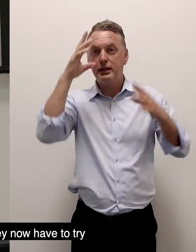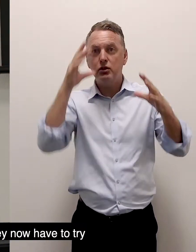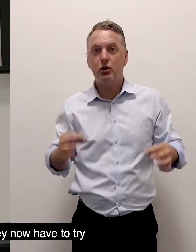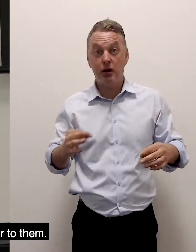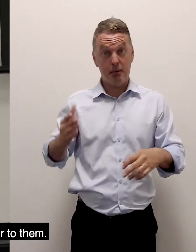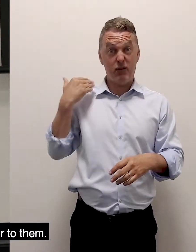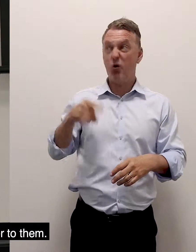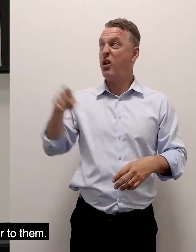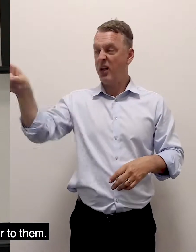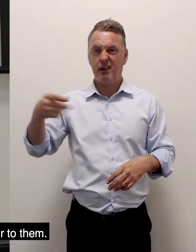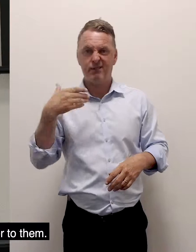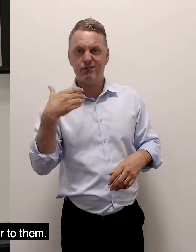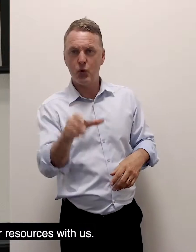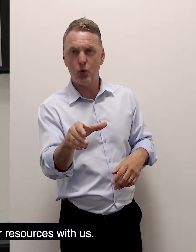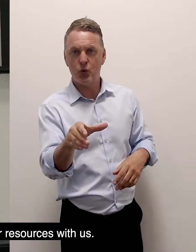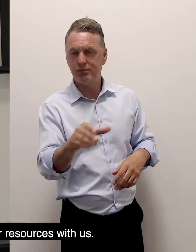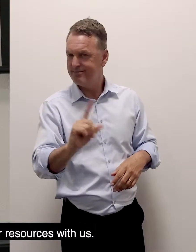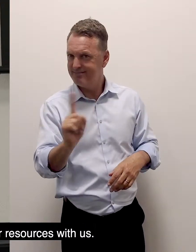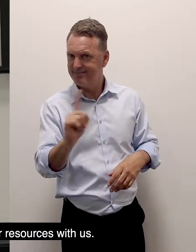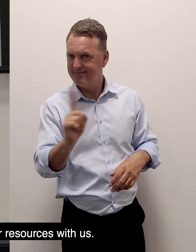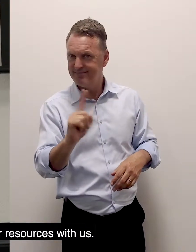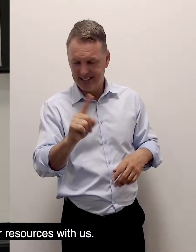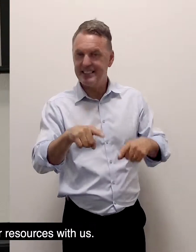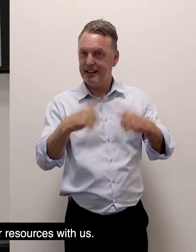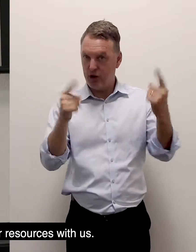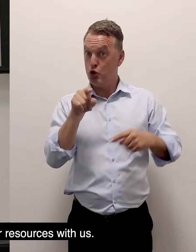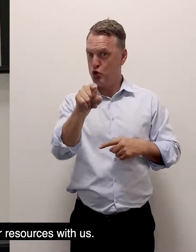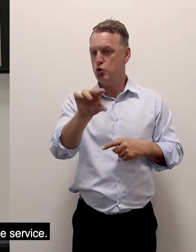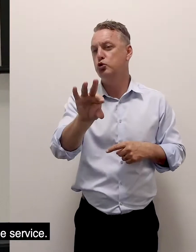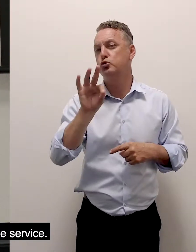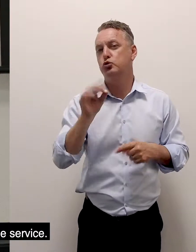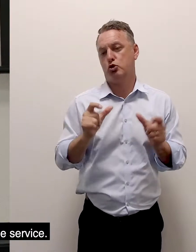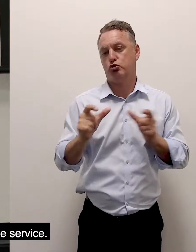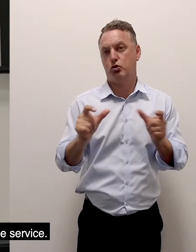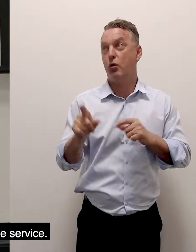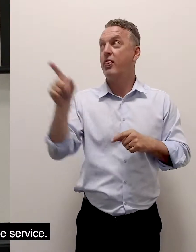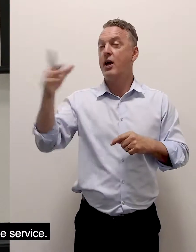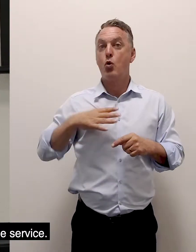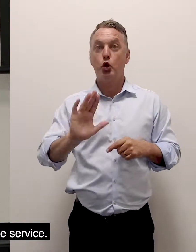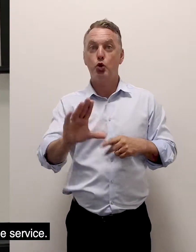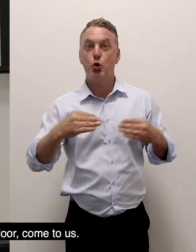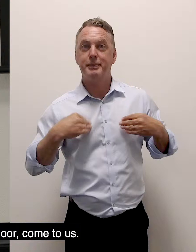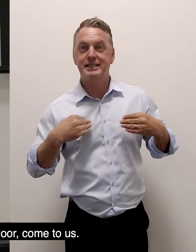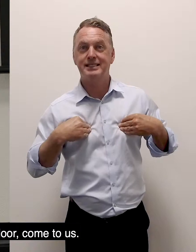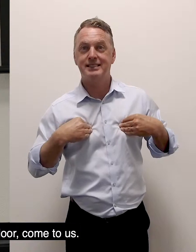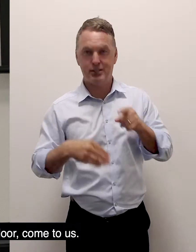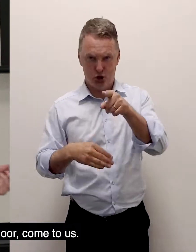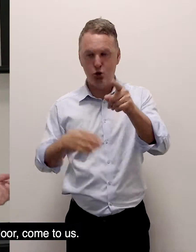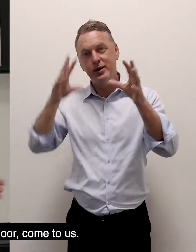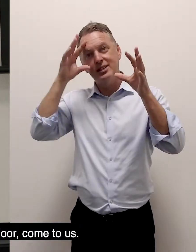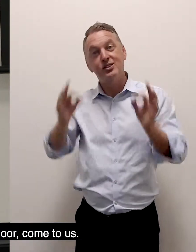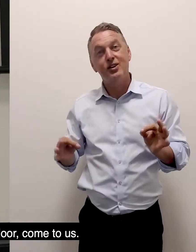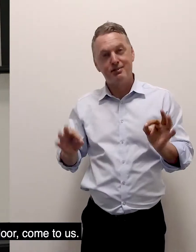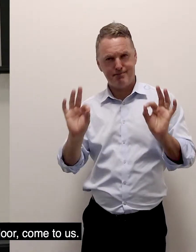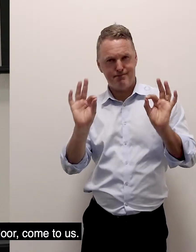They now have to try and win you over to them. You come and spend your resources with us. We'll give you the service. Don't go to Jack